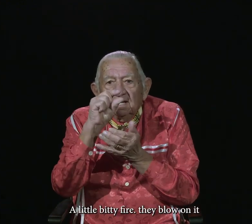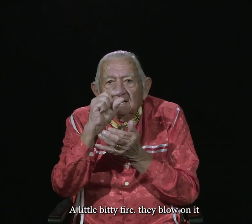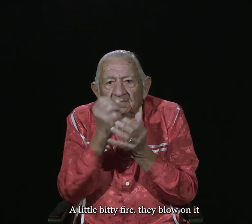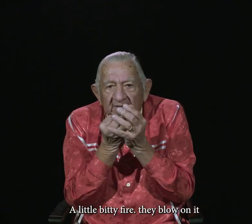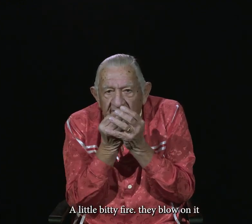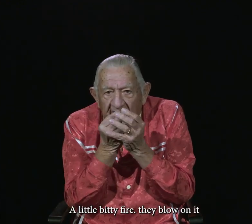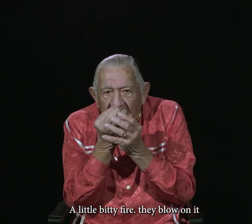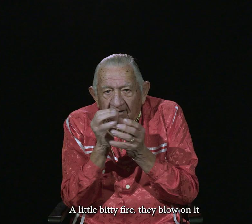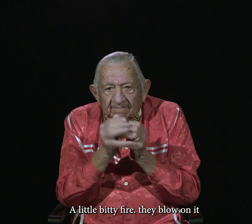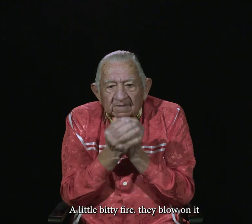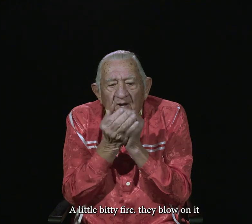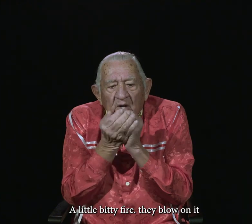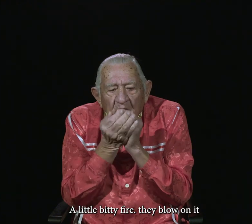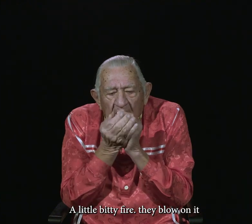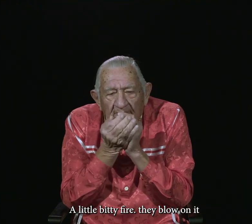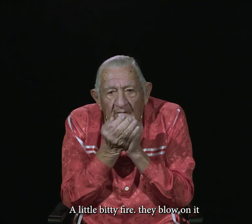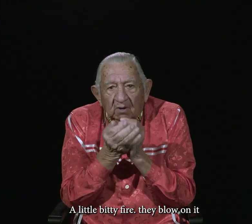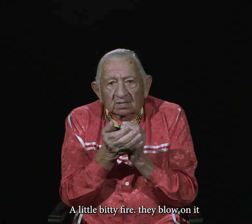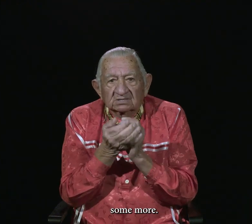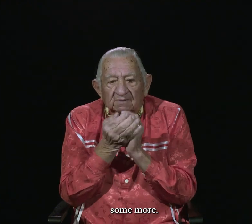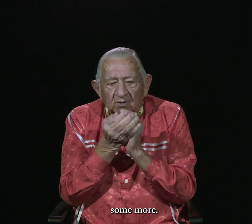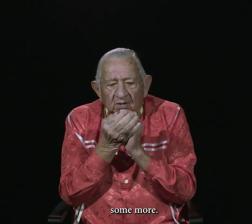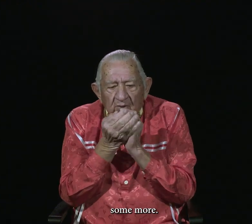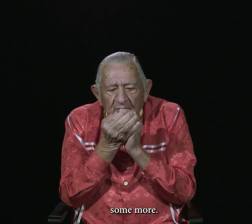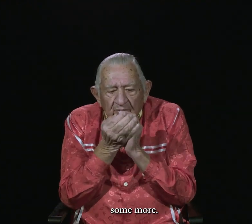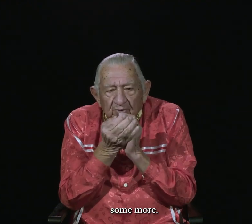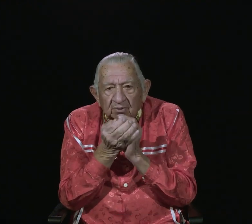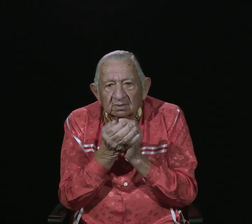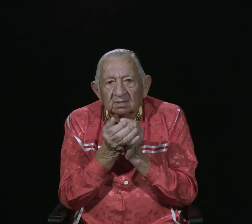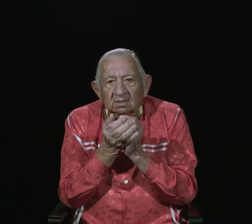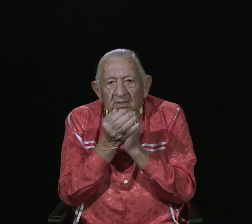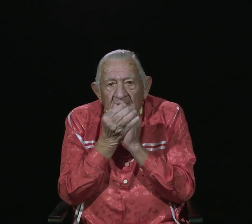Little bitty fire. They blow on it some more.